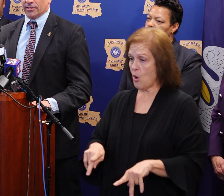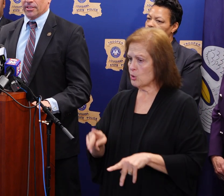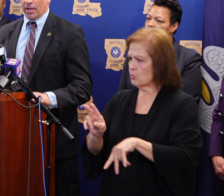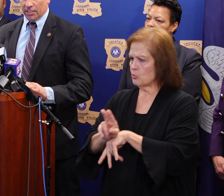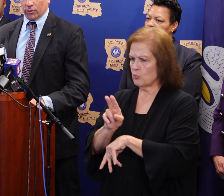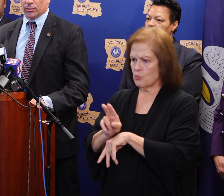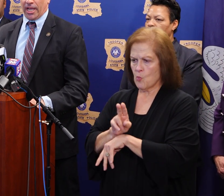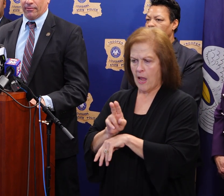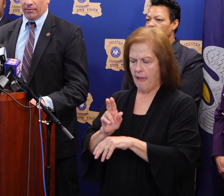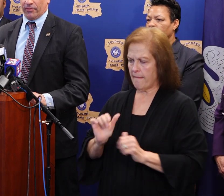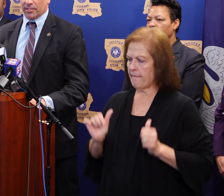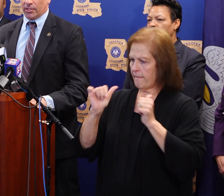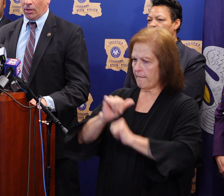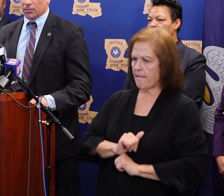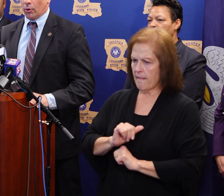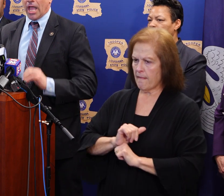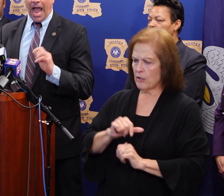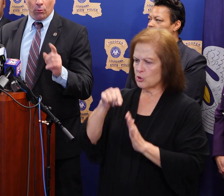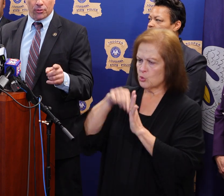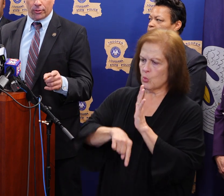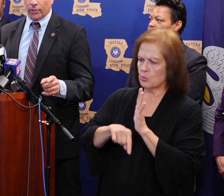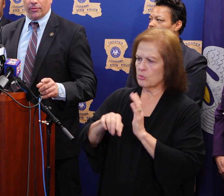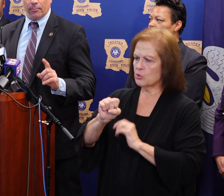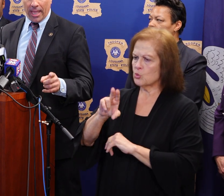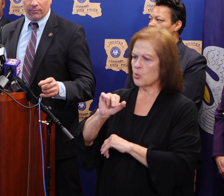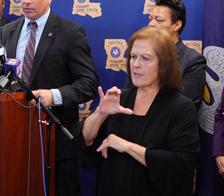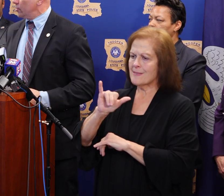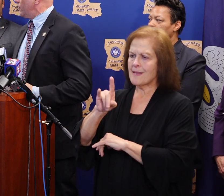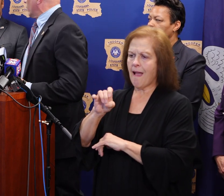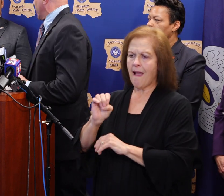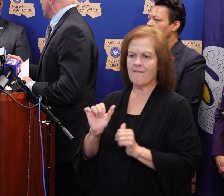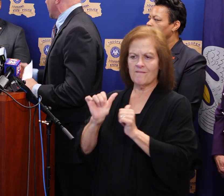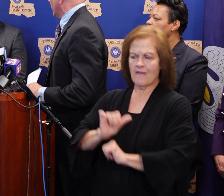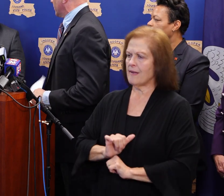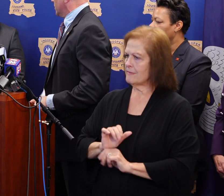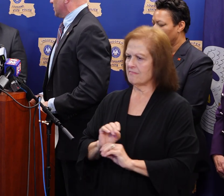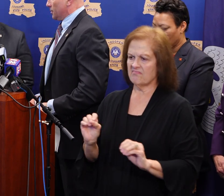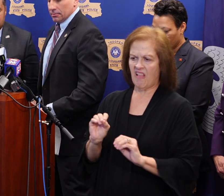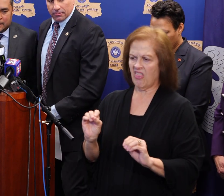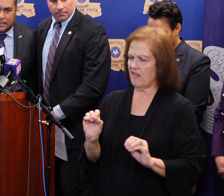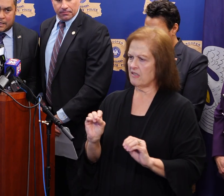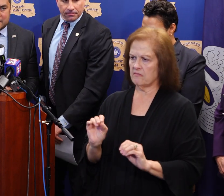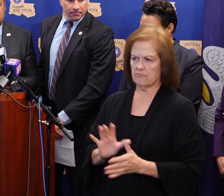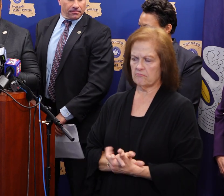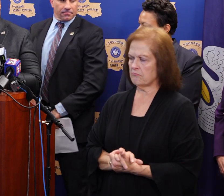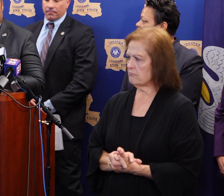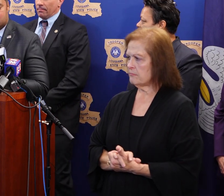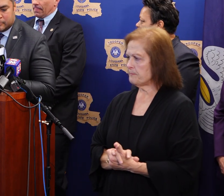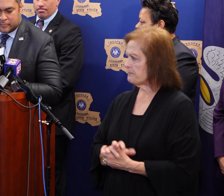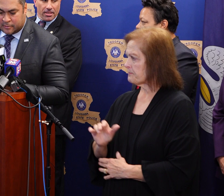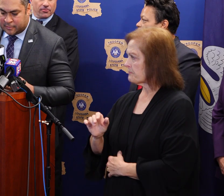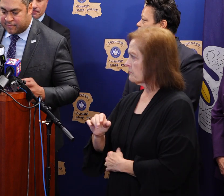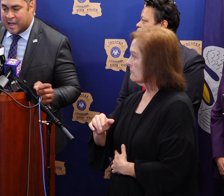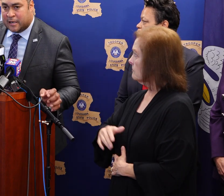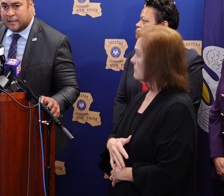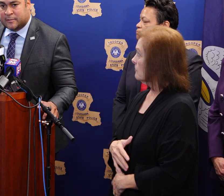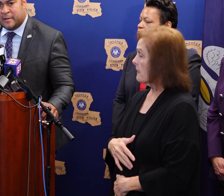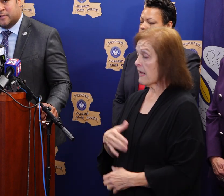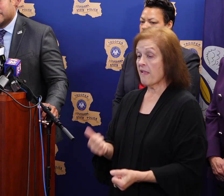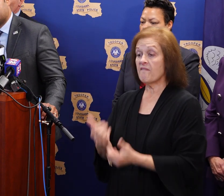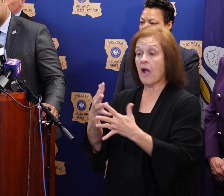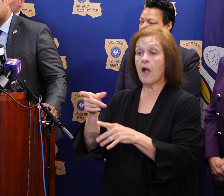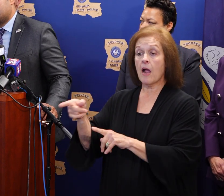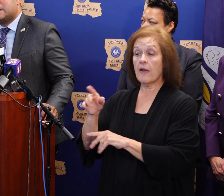suicide vest at all. So I will turn the Mandeville stuff over to ATF. Yeah, as to the fire